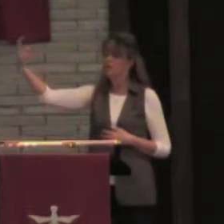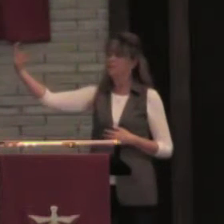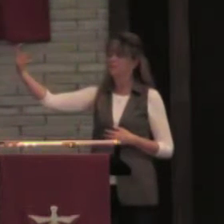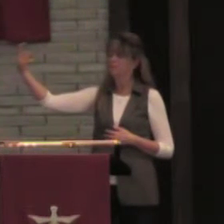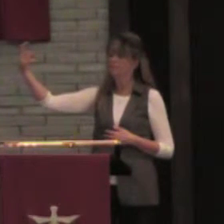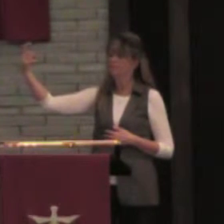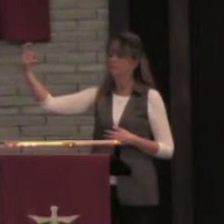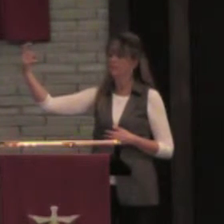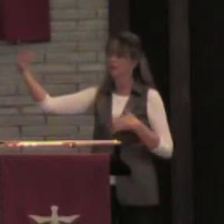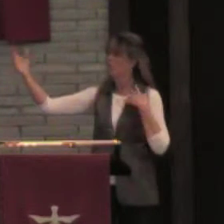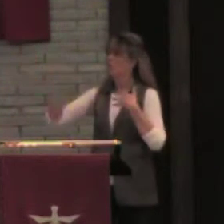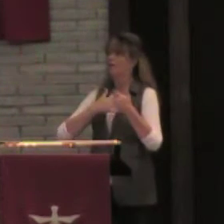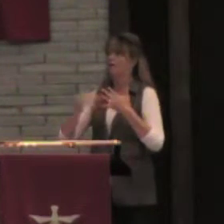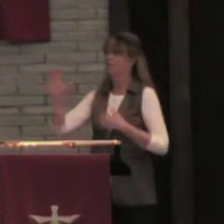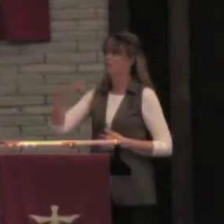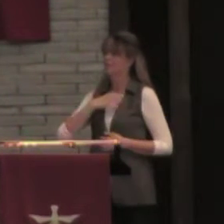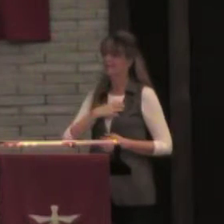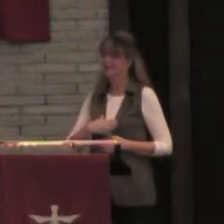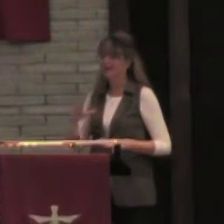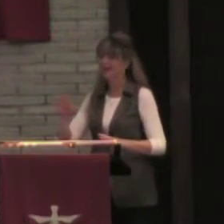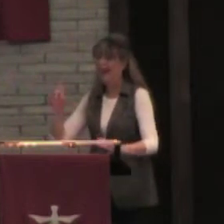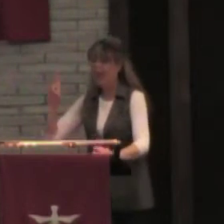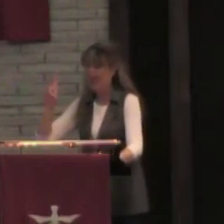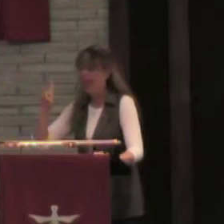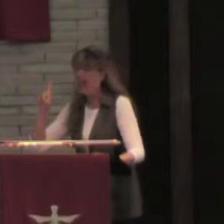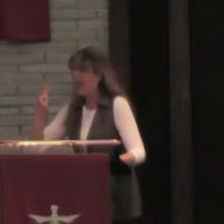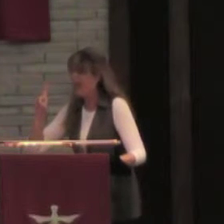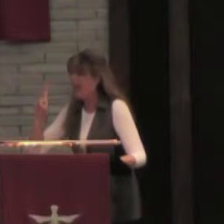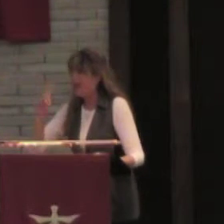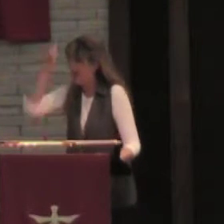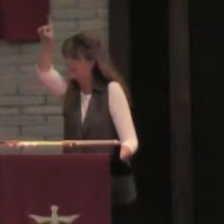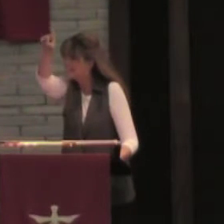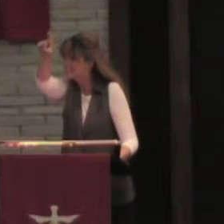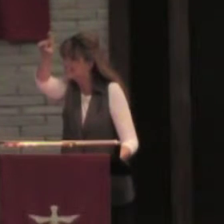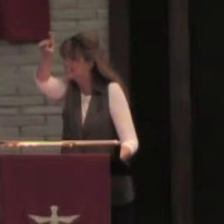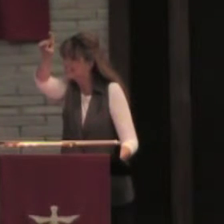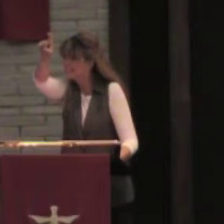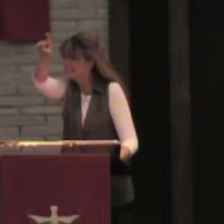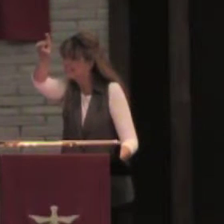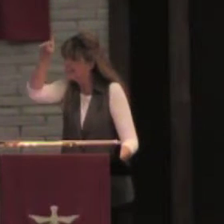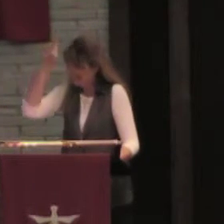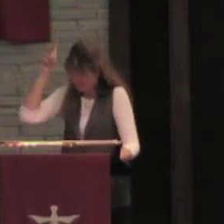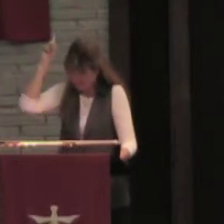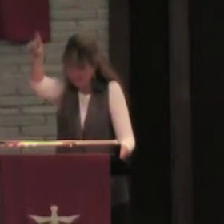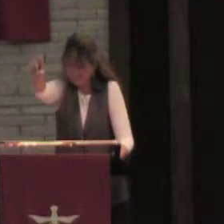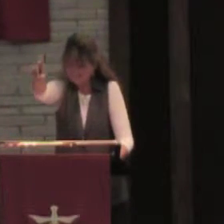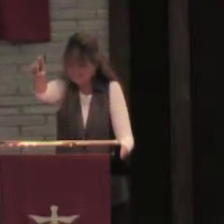So whatever your dream is, whatever your desire is, ask Him.